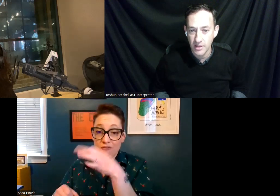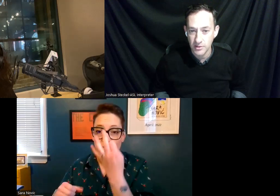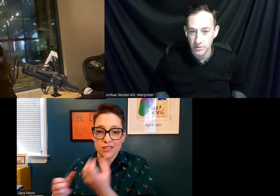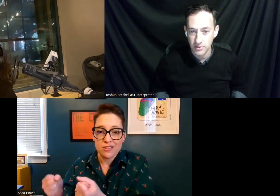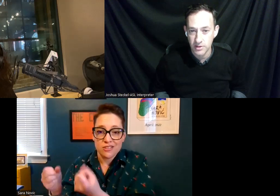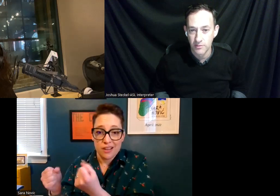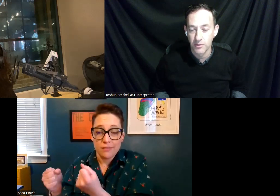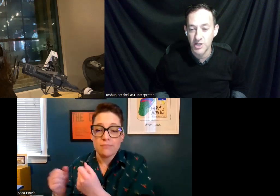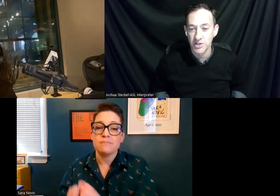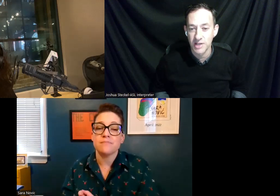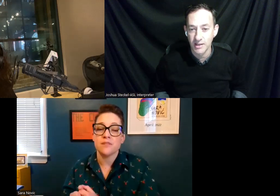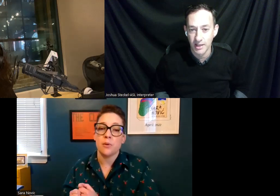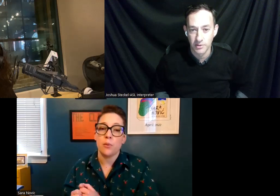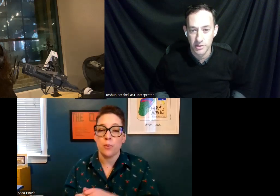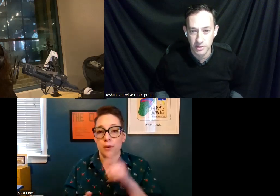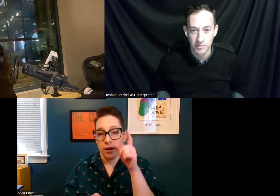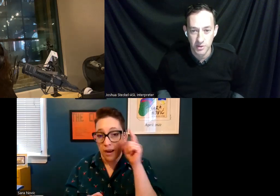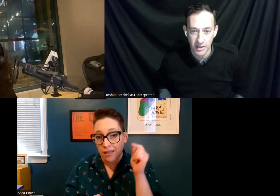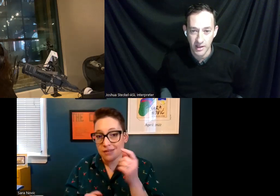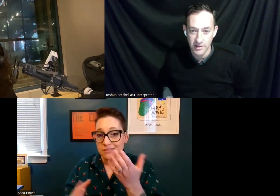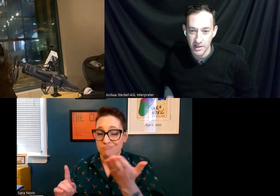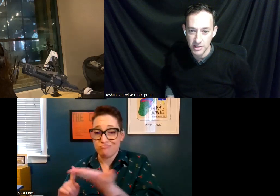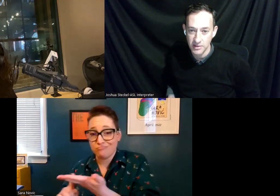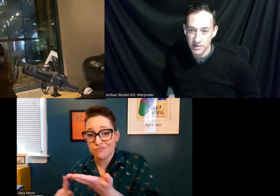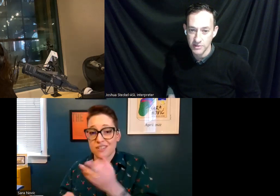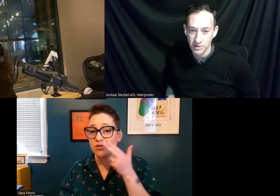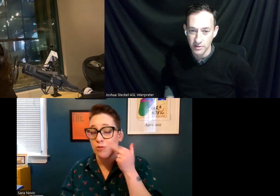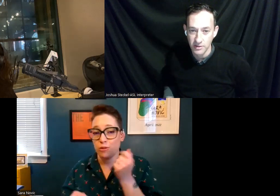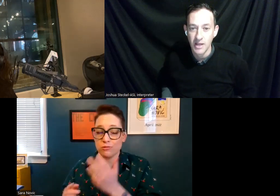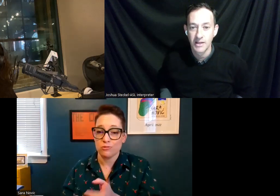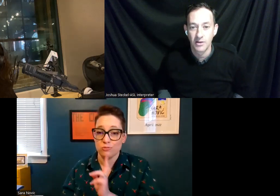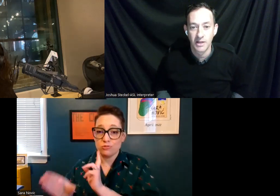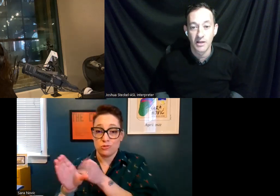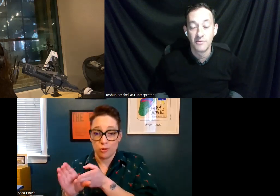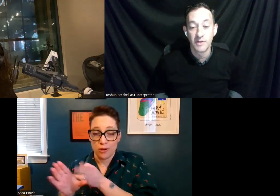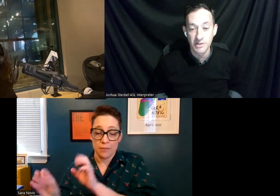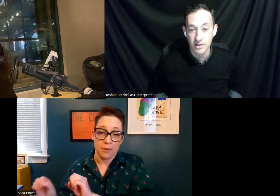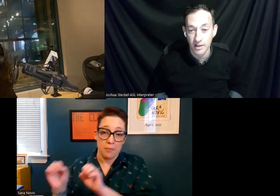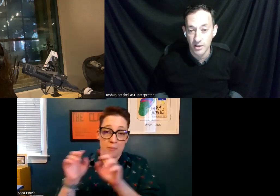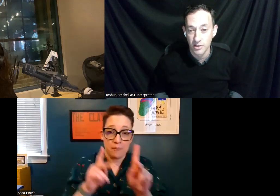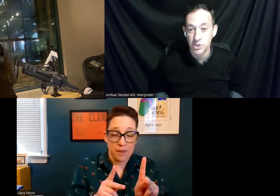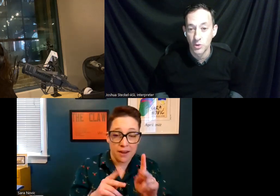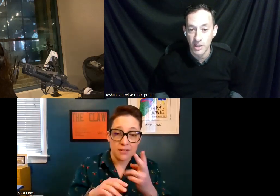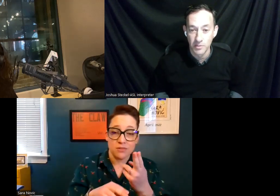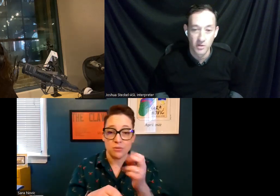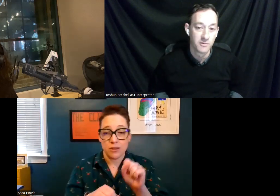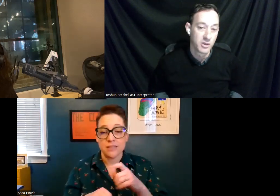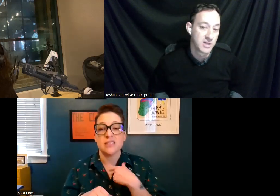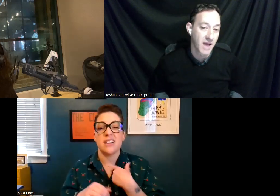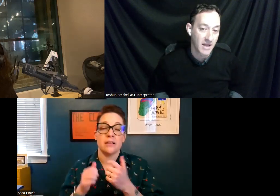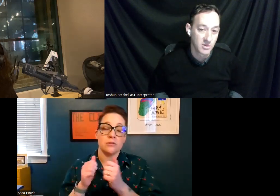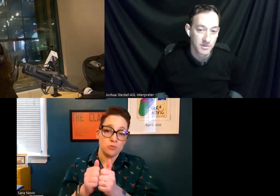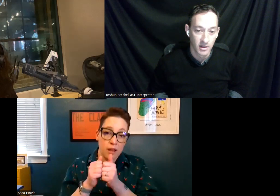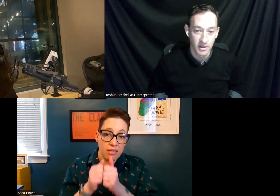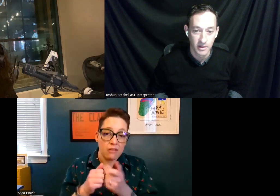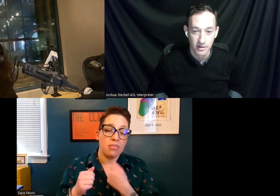they used French sign language to communicate and to educate the deaf children. Gallaudet convinced Claire to join him on the voyage